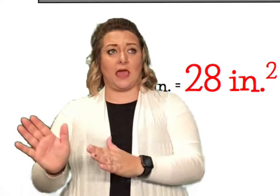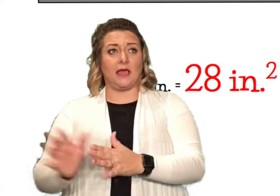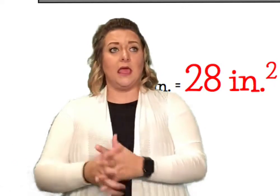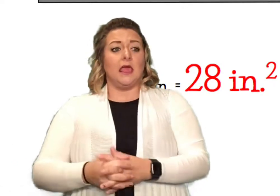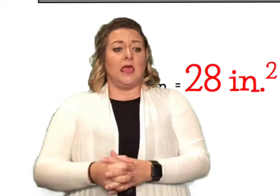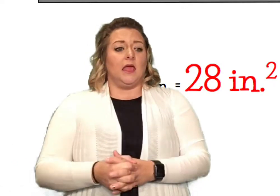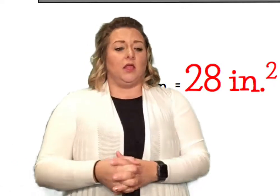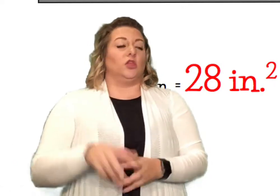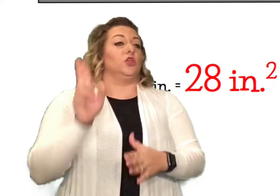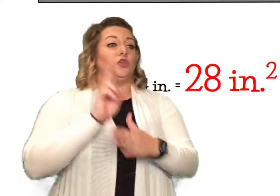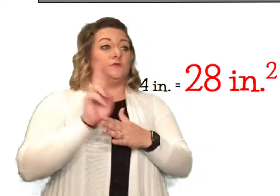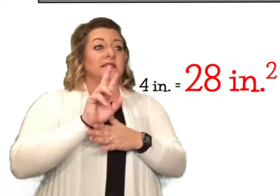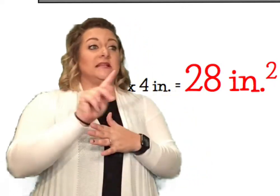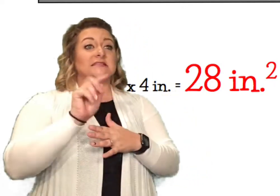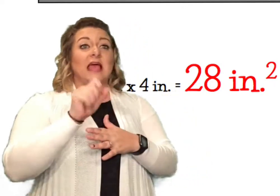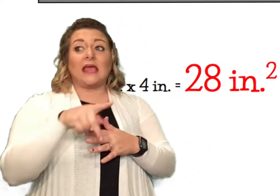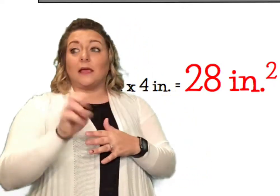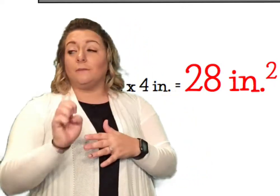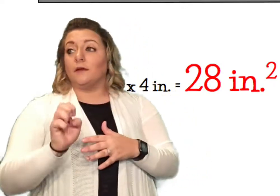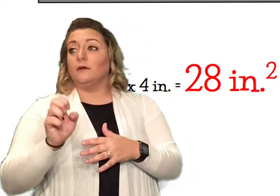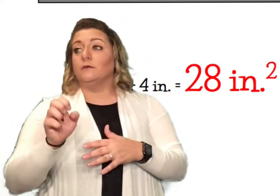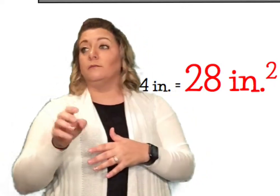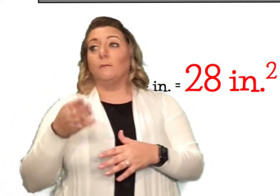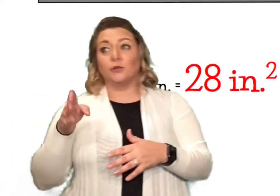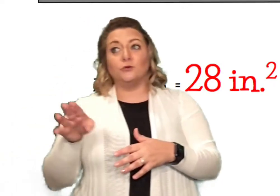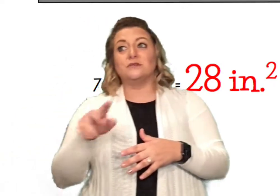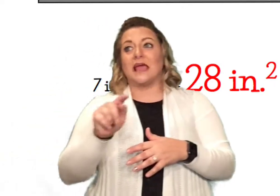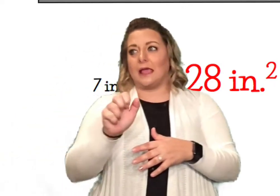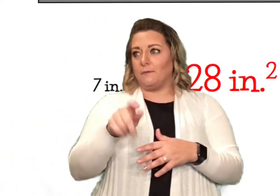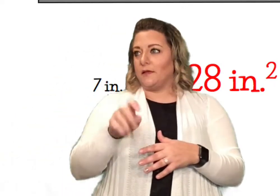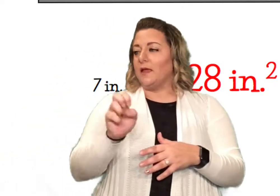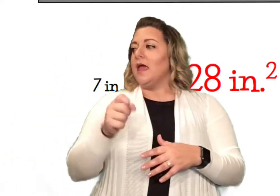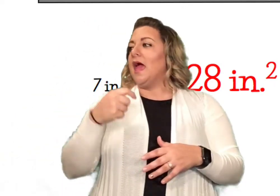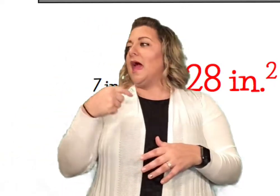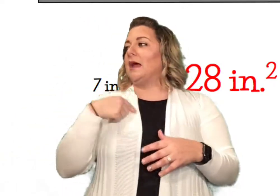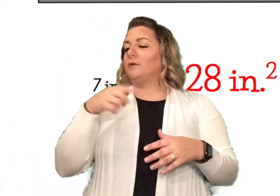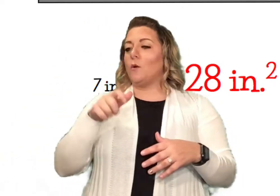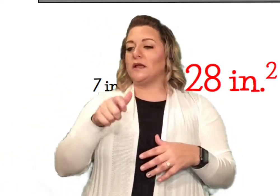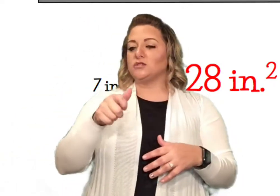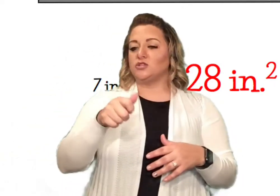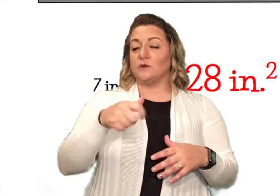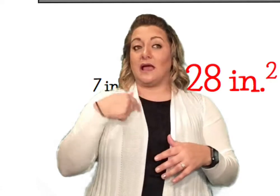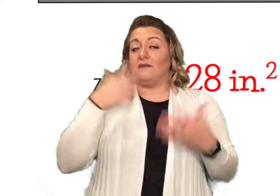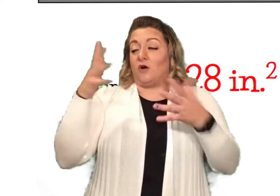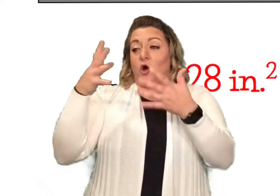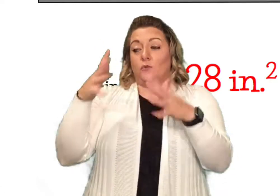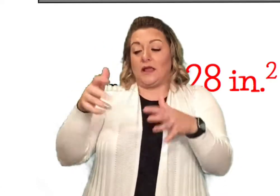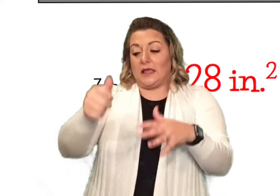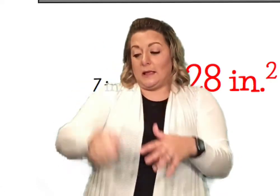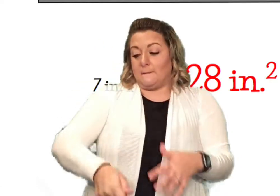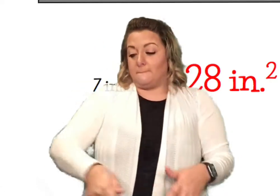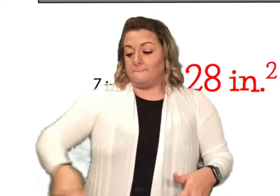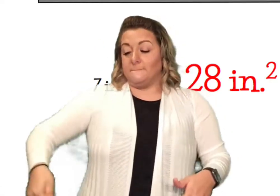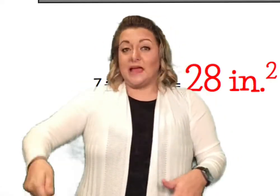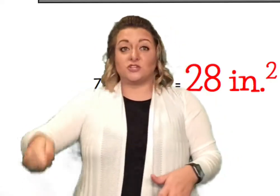hallway using tape, blue tape, and I have already